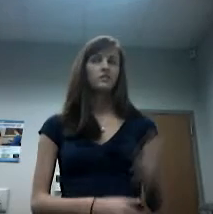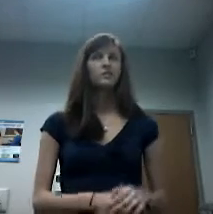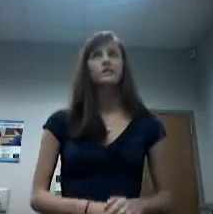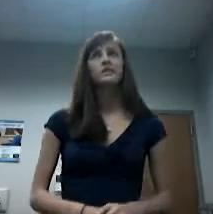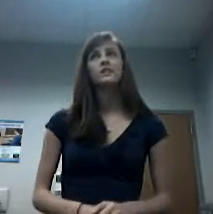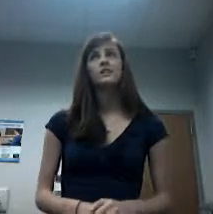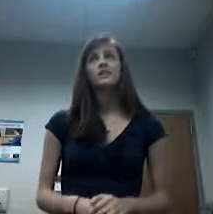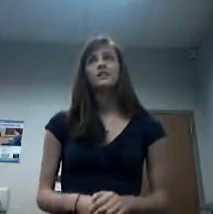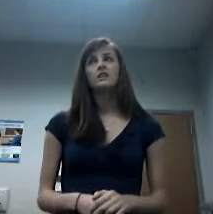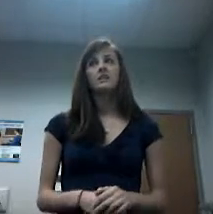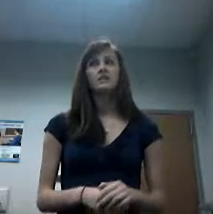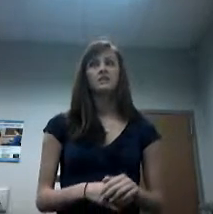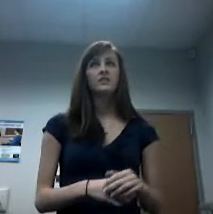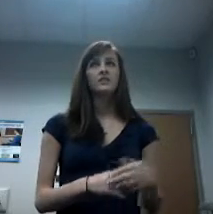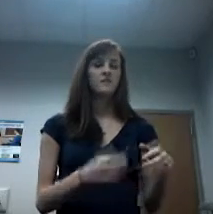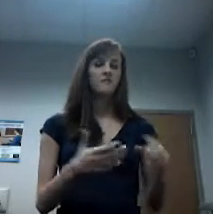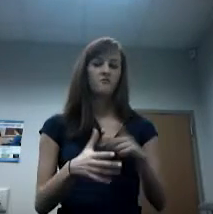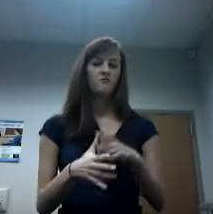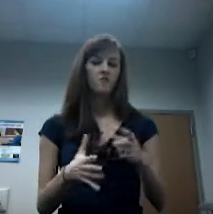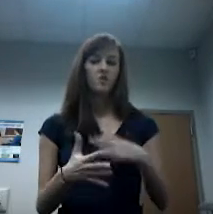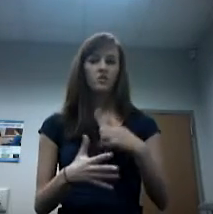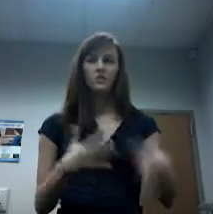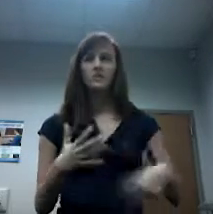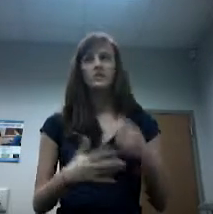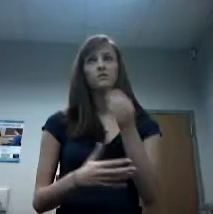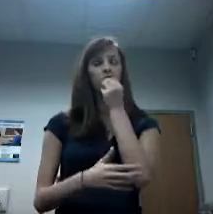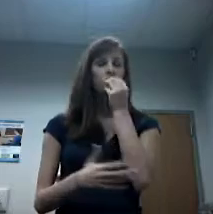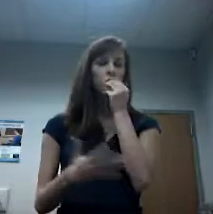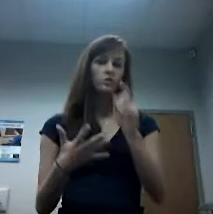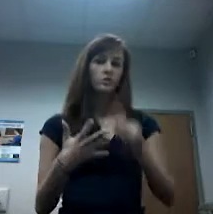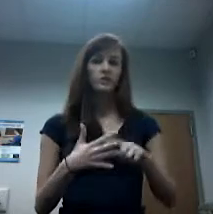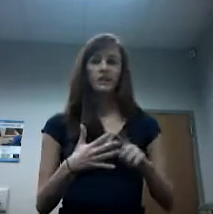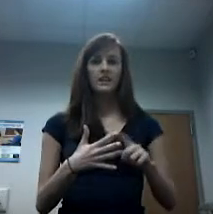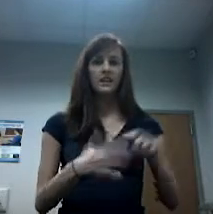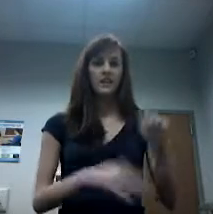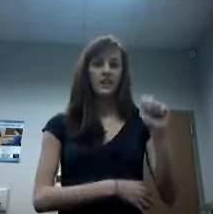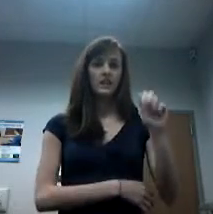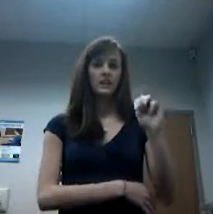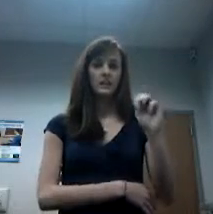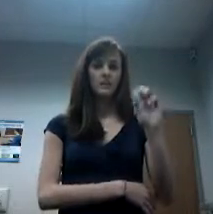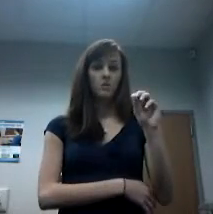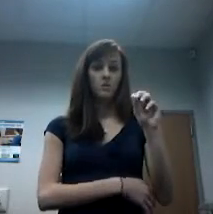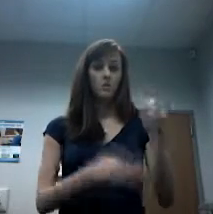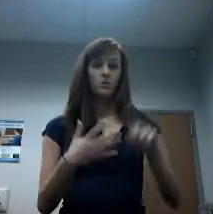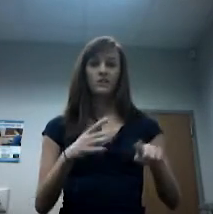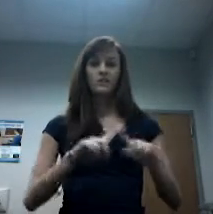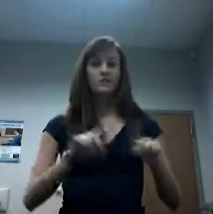with food and ammunition. And also there was a lack of support. We're going to look at a pie graph.